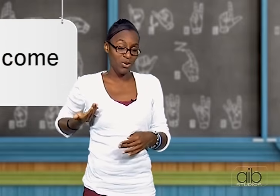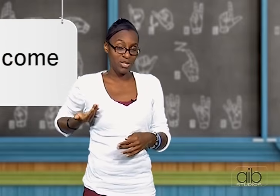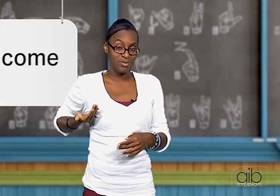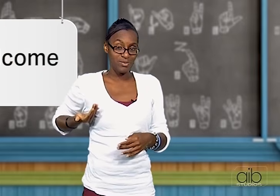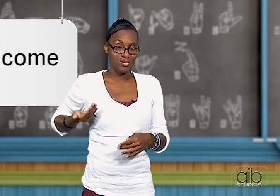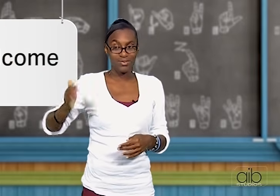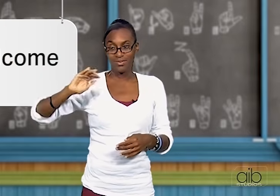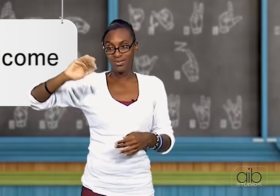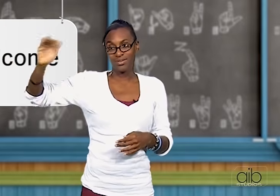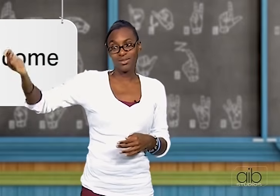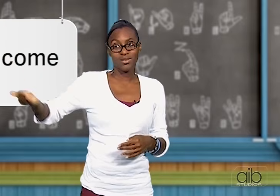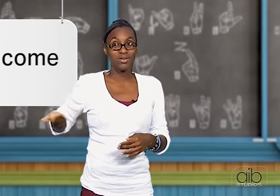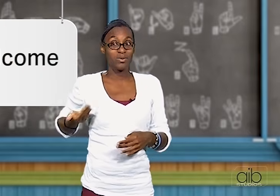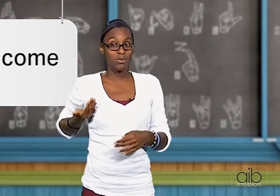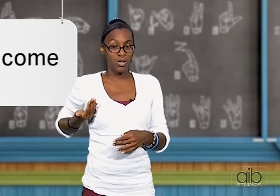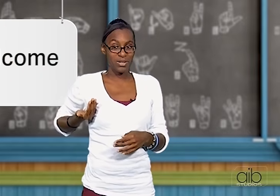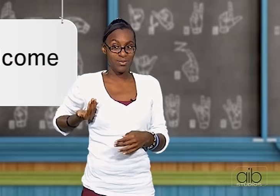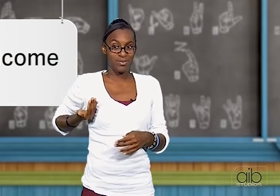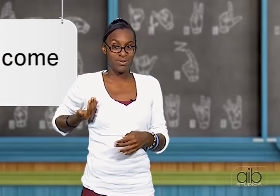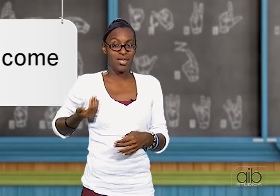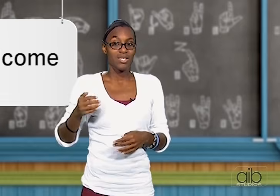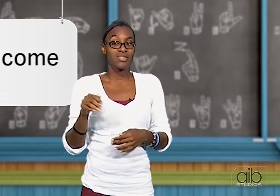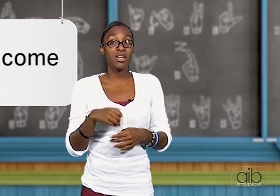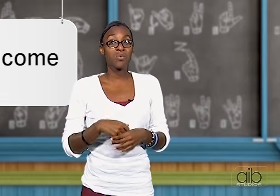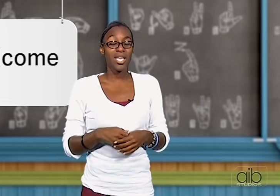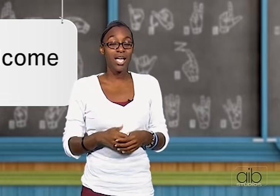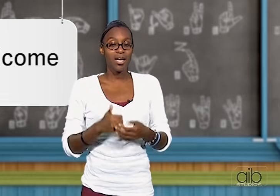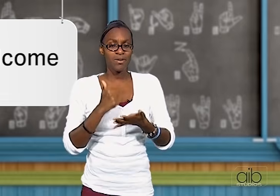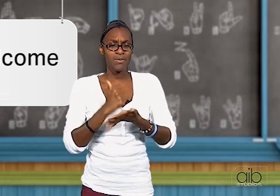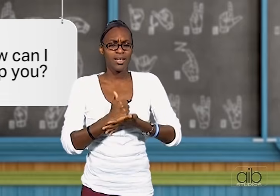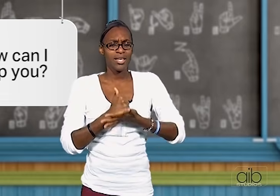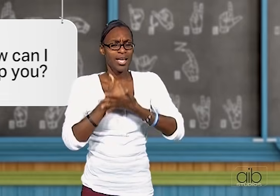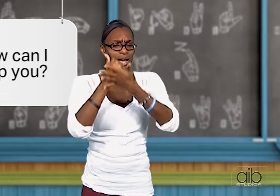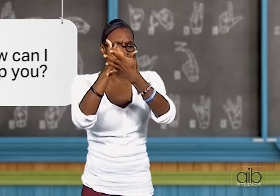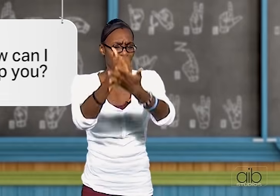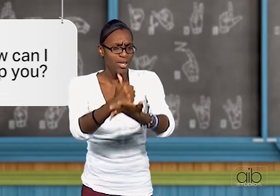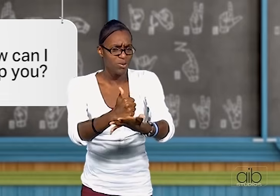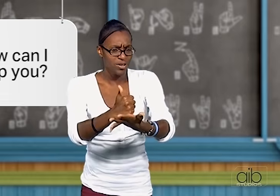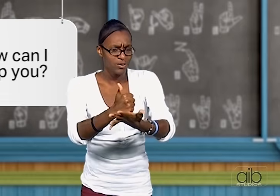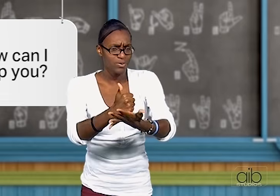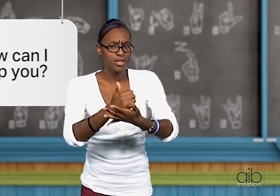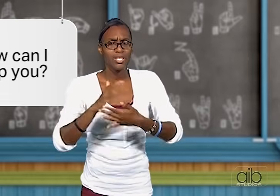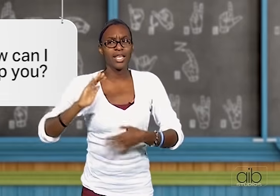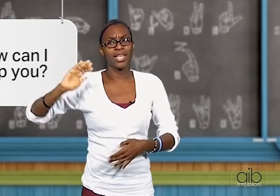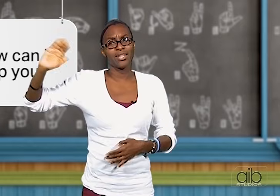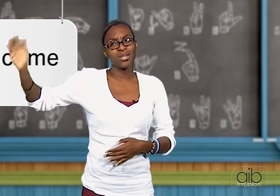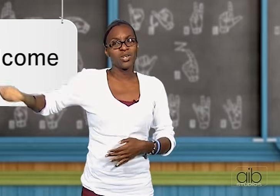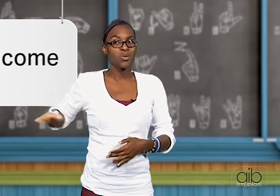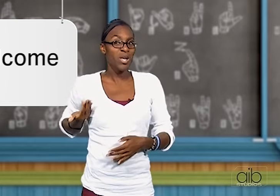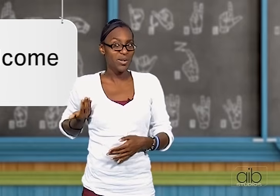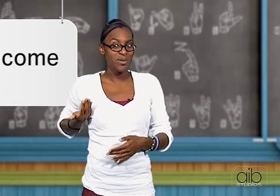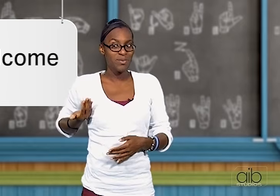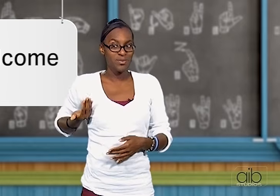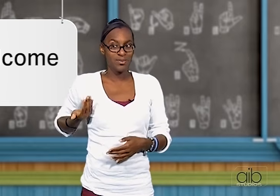Welcome. Welcome. So we have, how can I help you? And welcome.